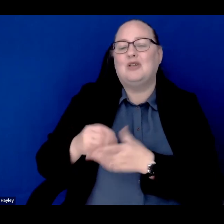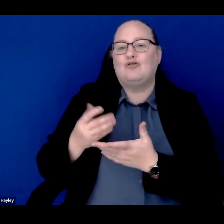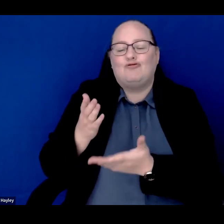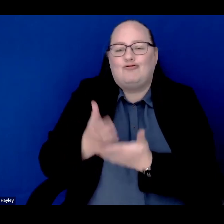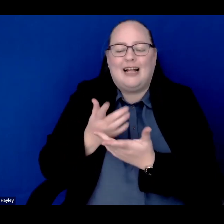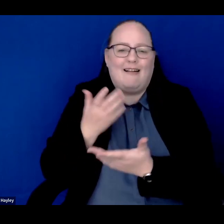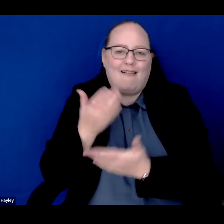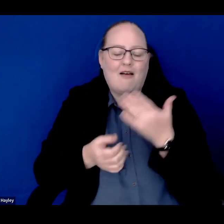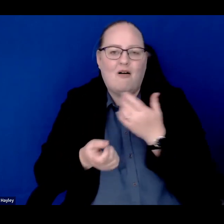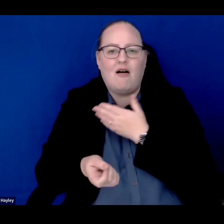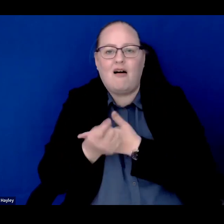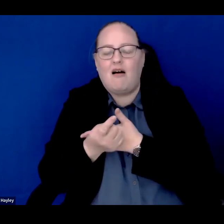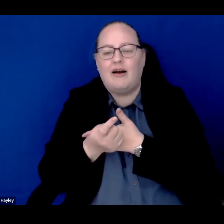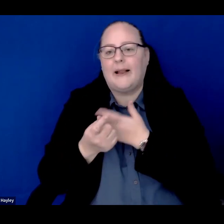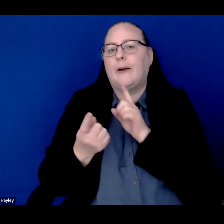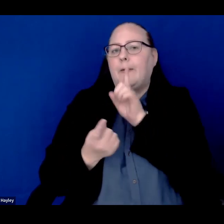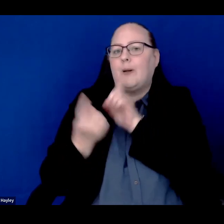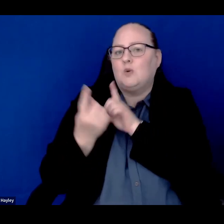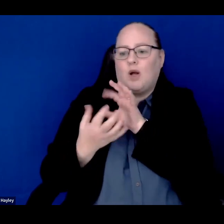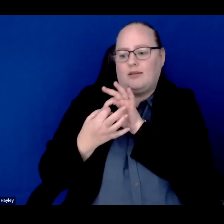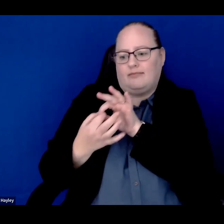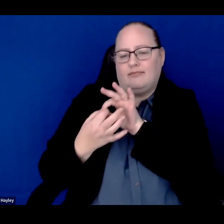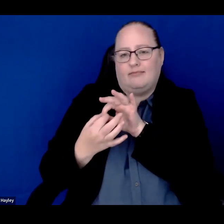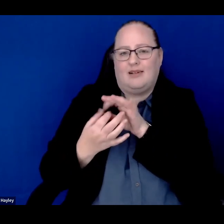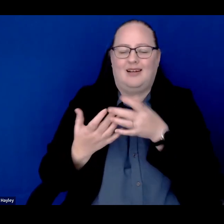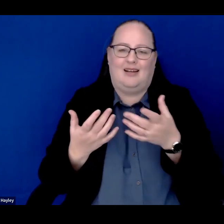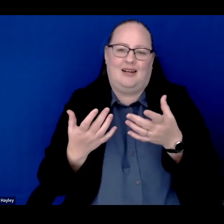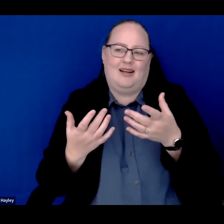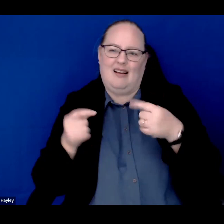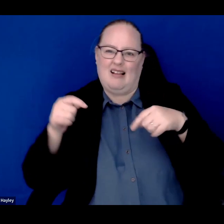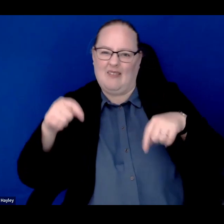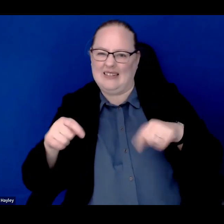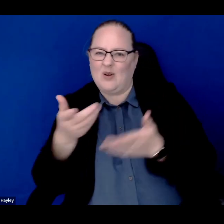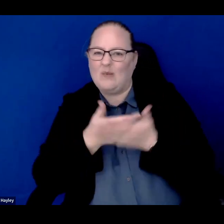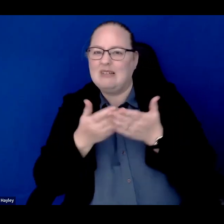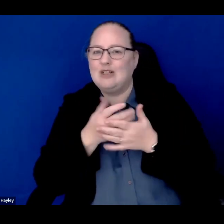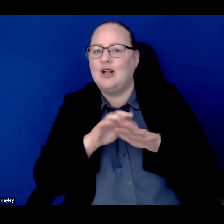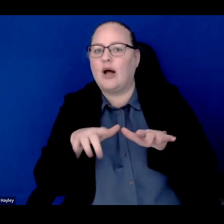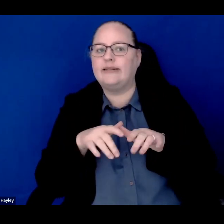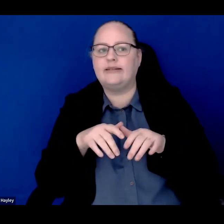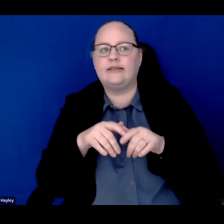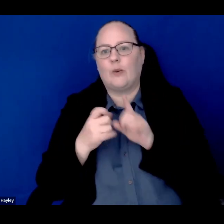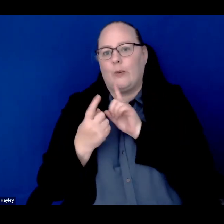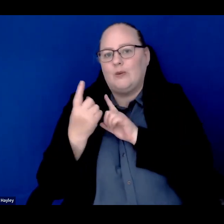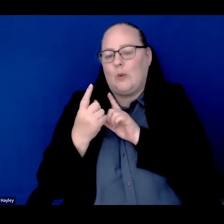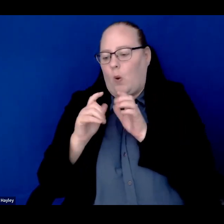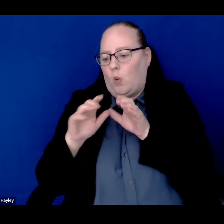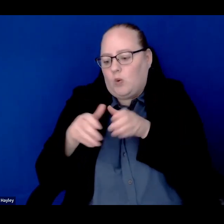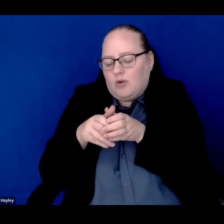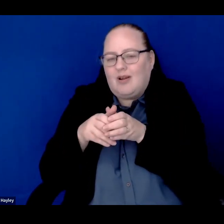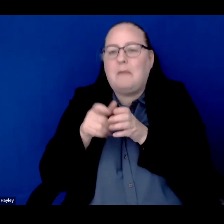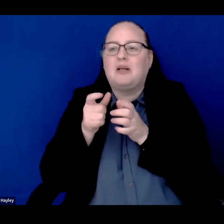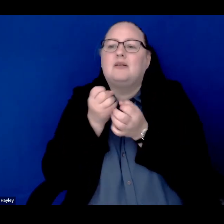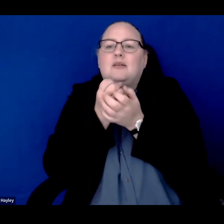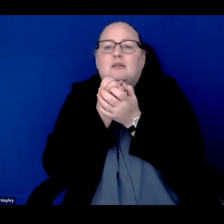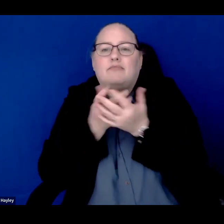course, this isn't exactly an intimate because we now have, I'm not sure how many people who have joined us here in the room, but hey, maybe just this